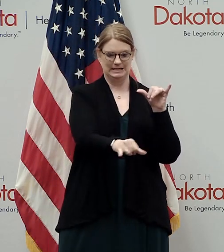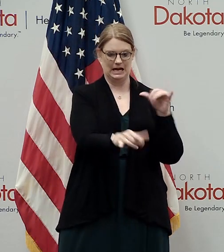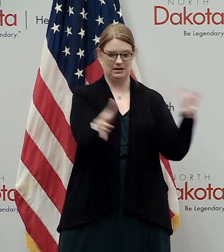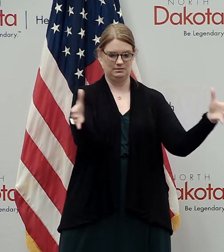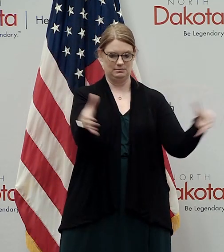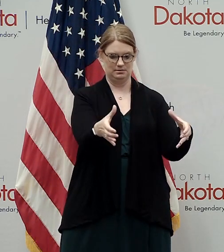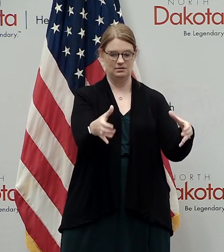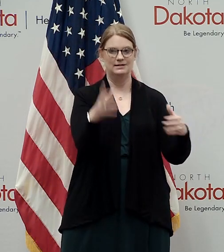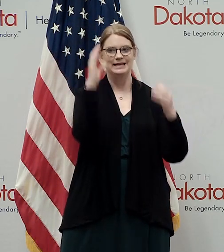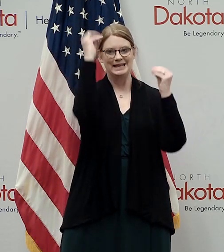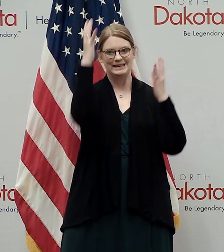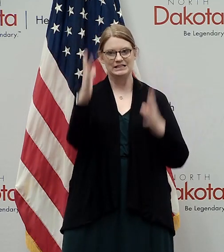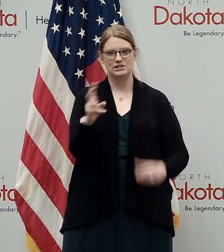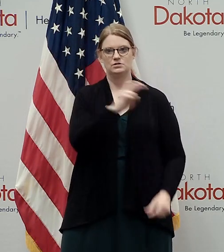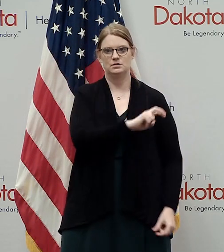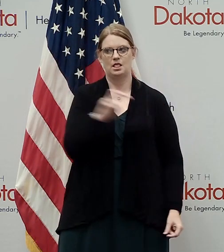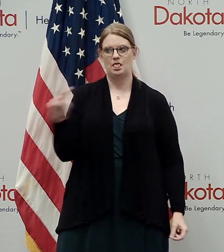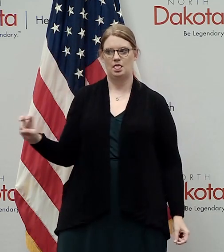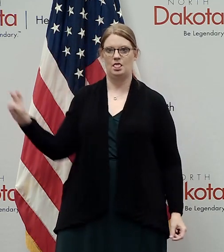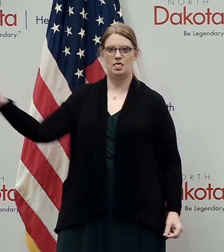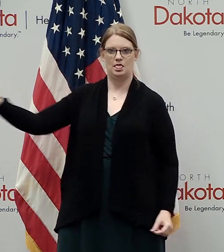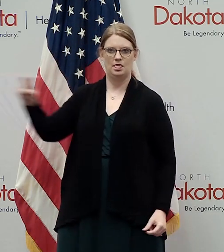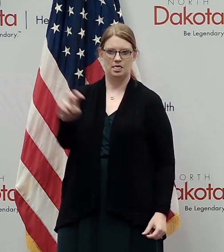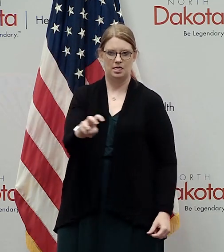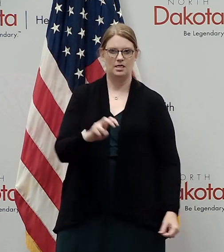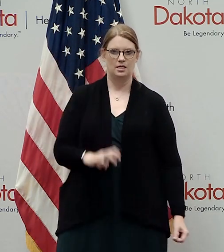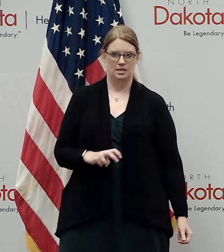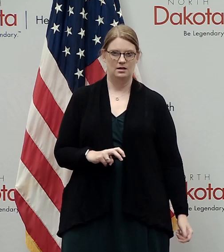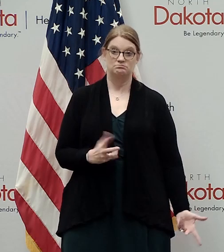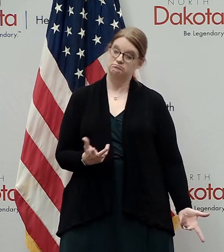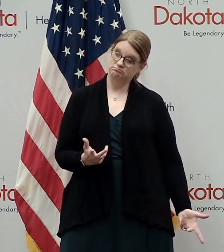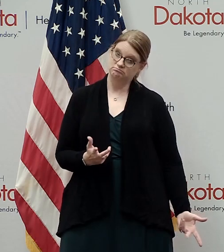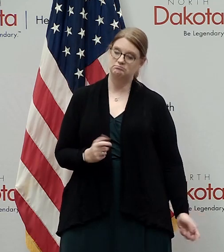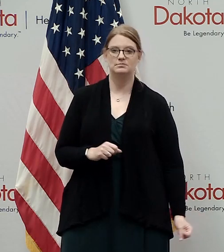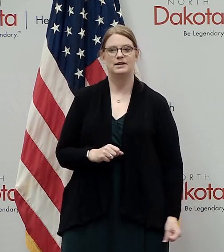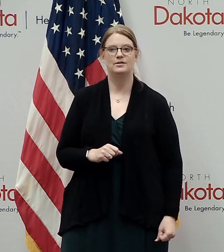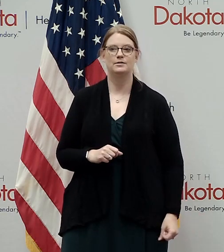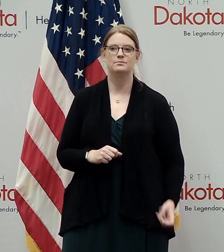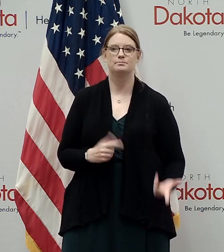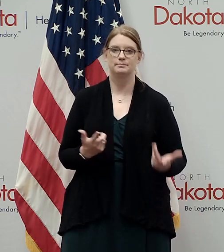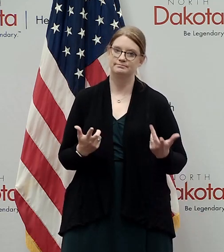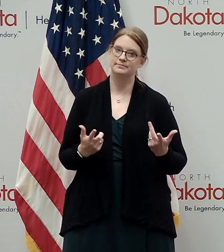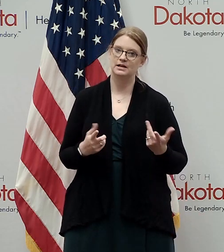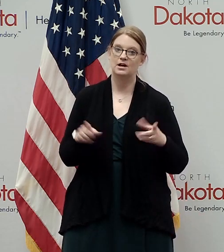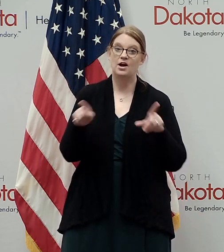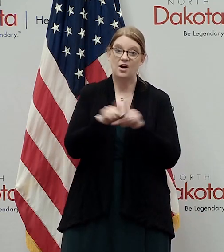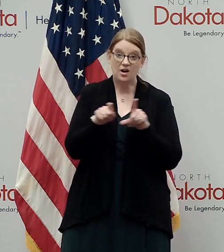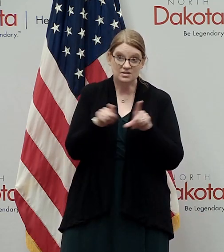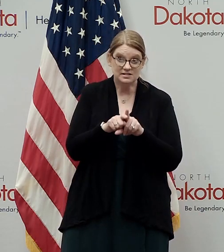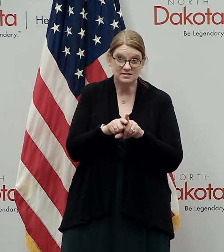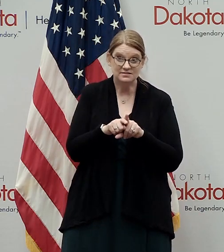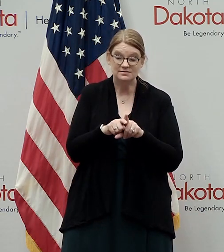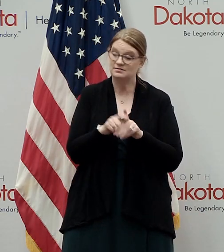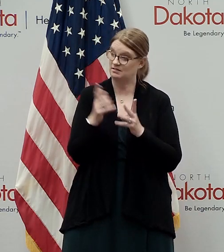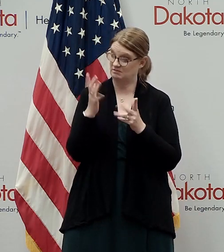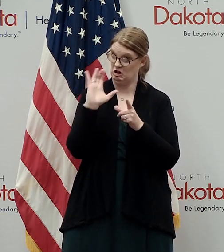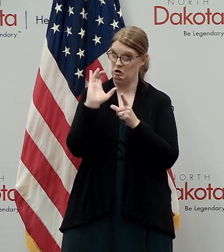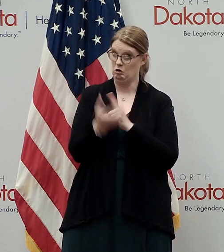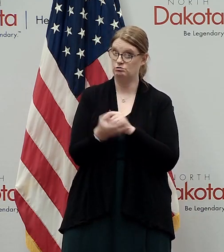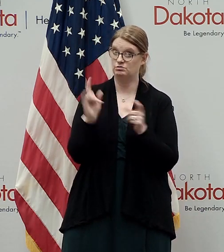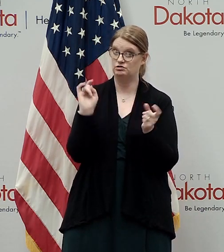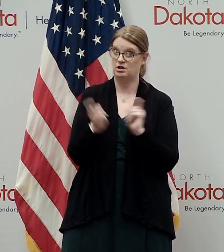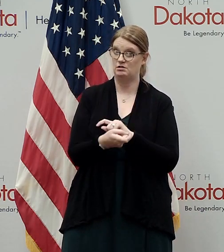pod and the teachers move, because then that way we'll have a smaller cohort group and work better. But that's going to take a huge amount of cultural